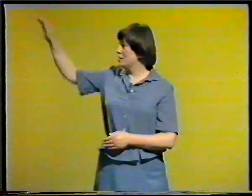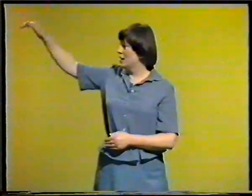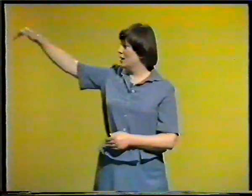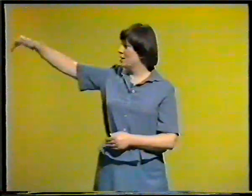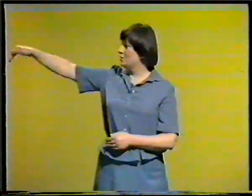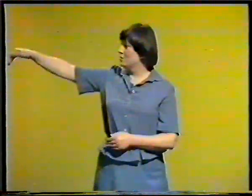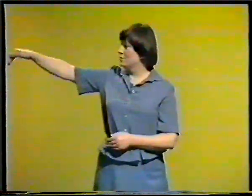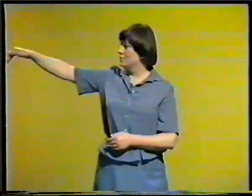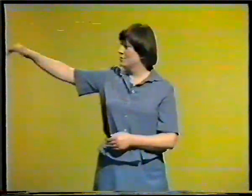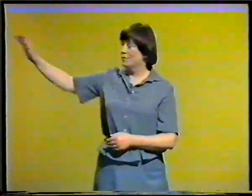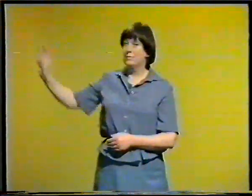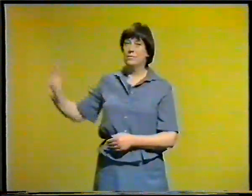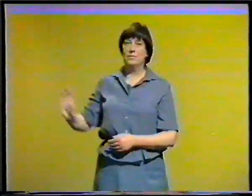Outside.